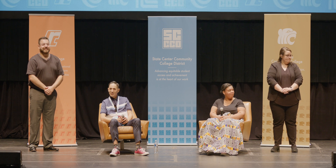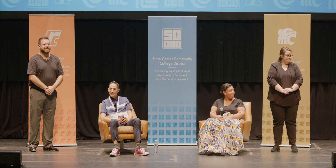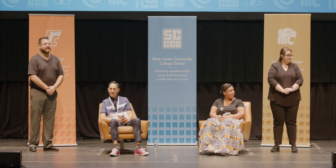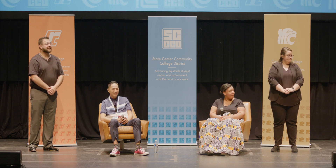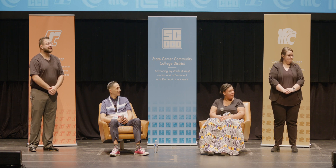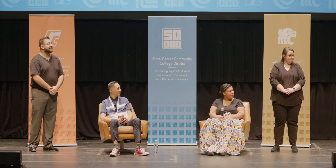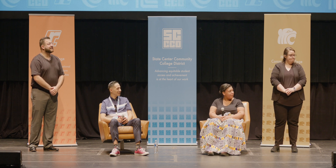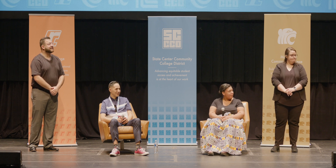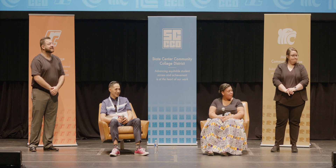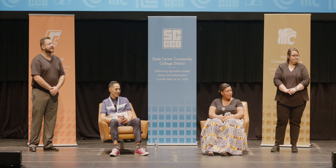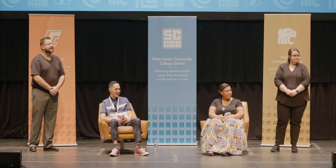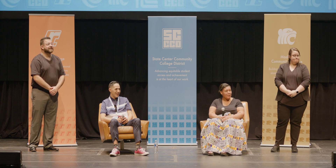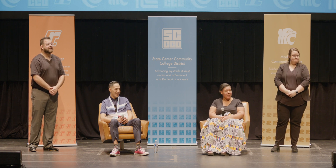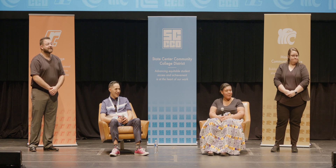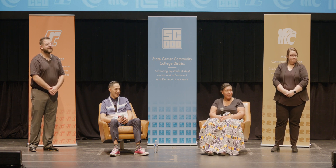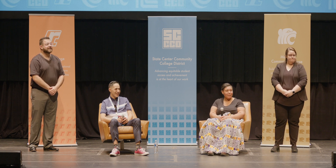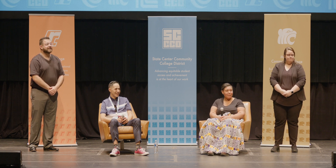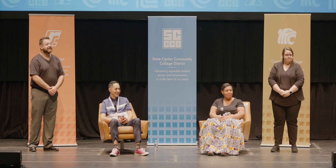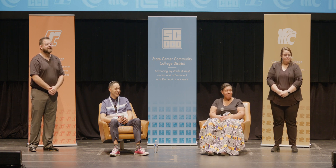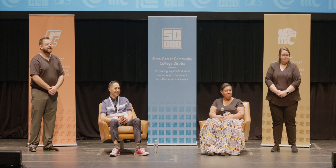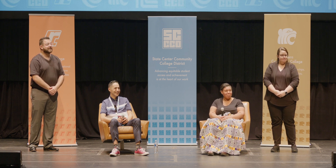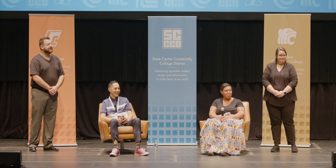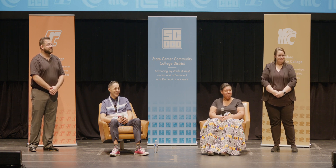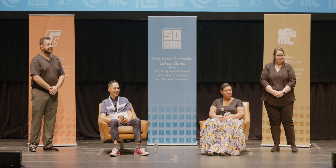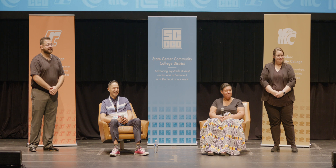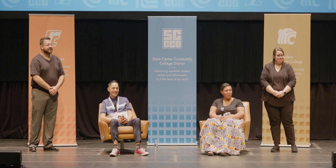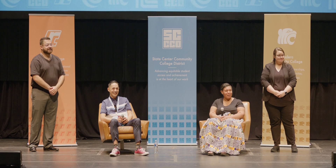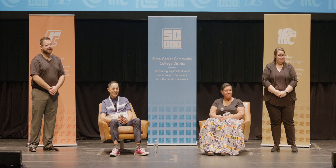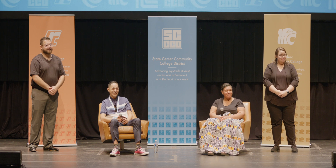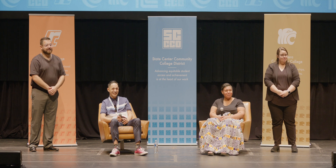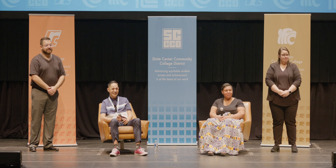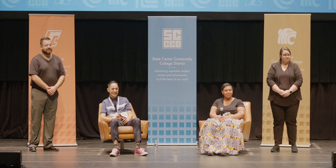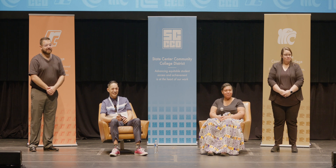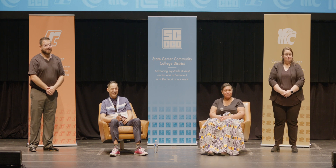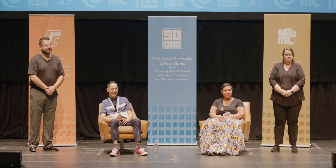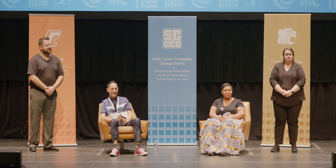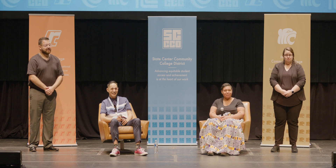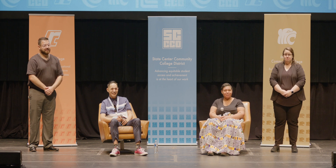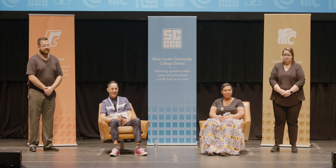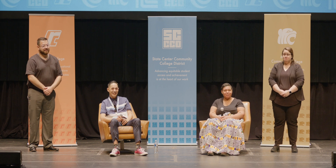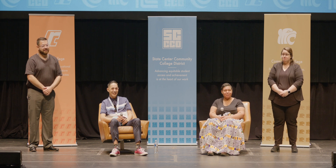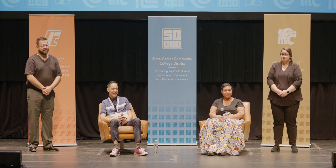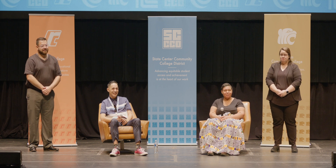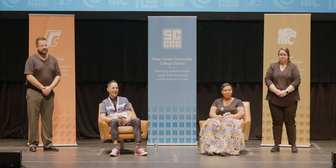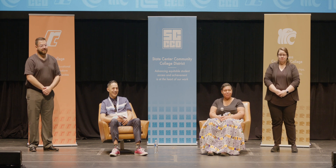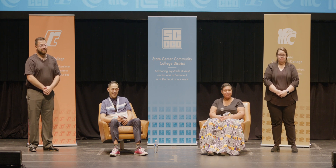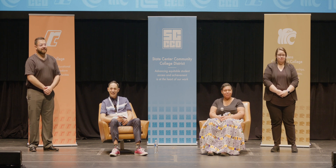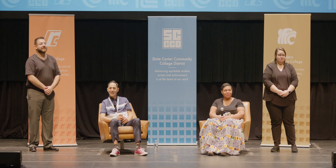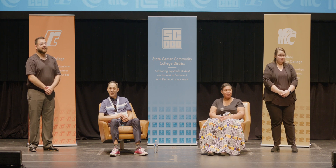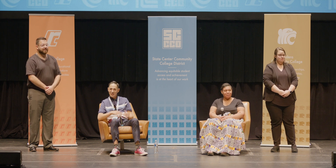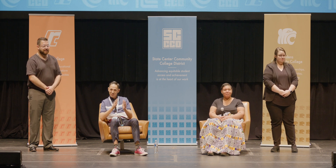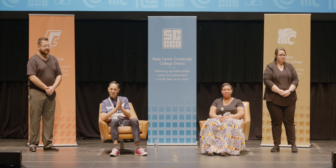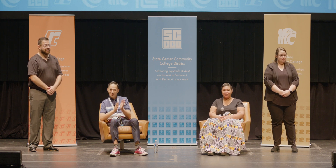How many of you would like to begin to implement trauma and resilience into your meetings? Ooh, I see